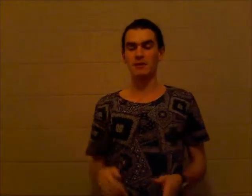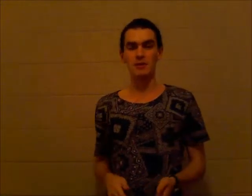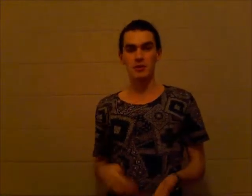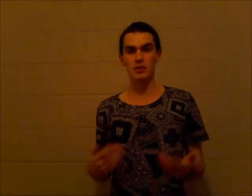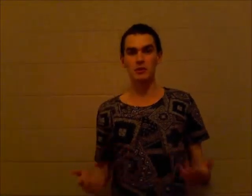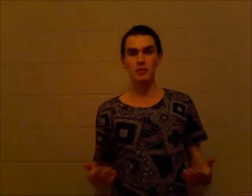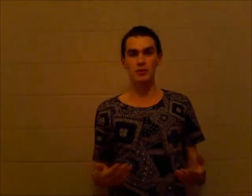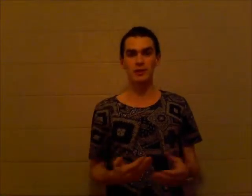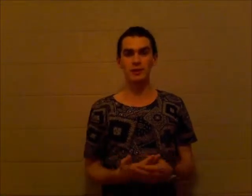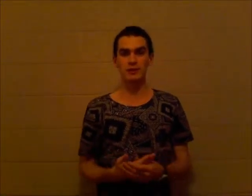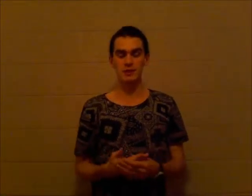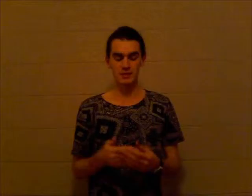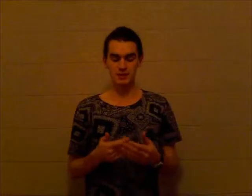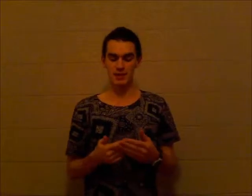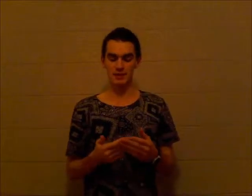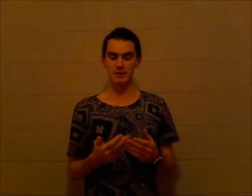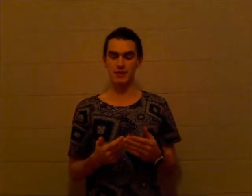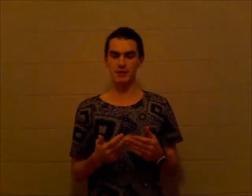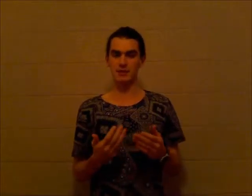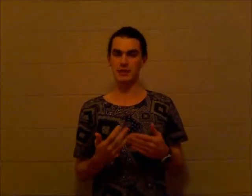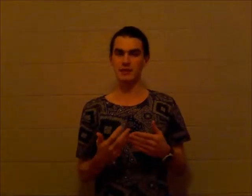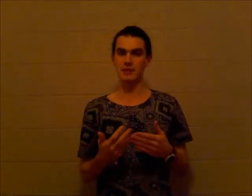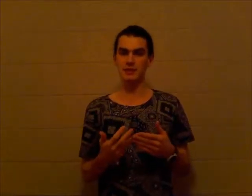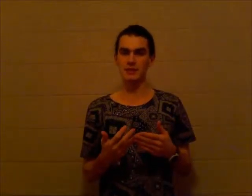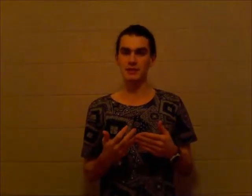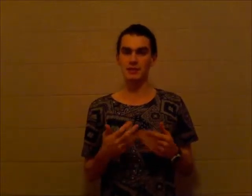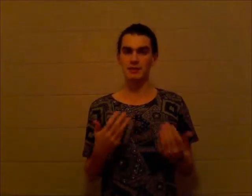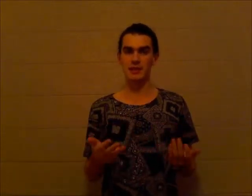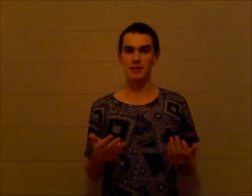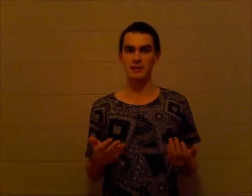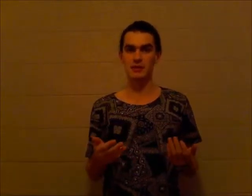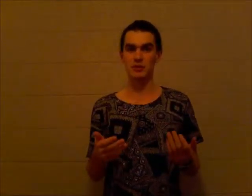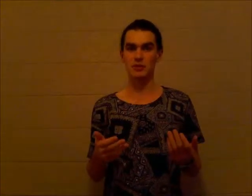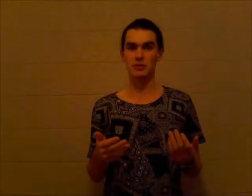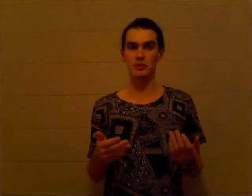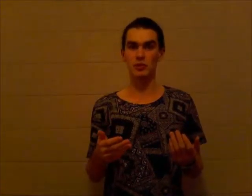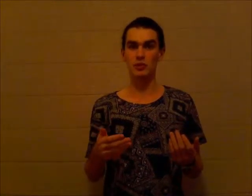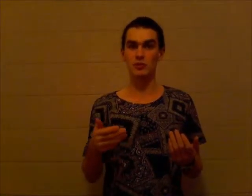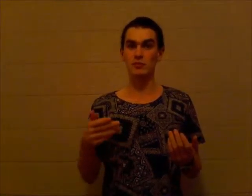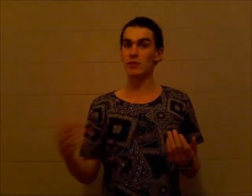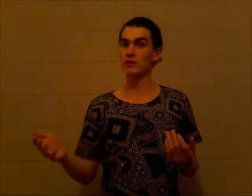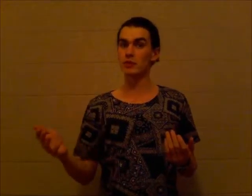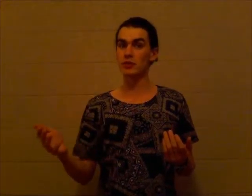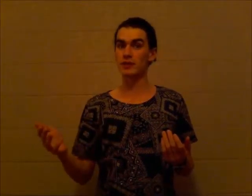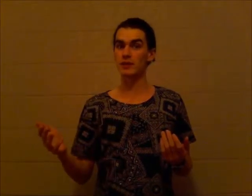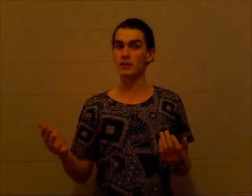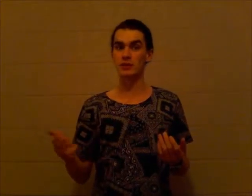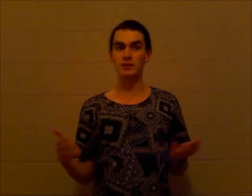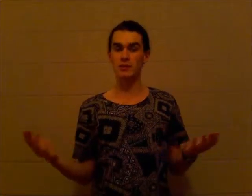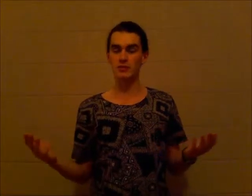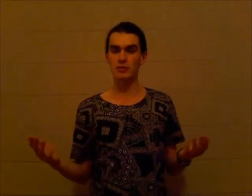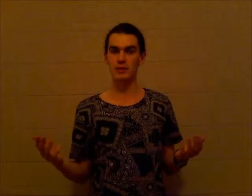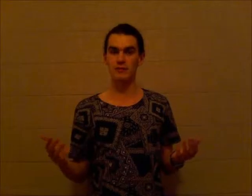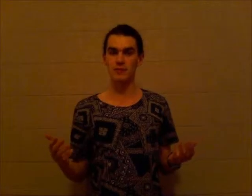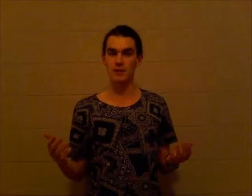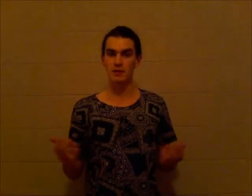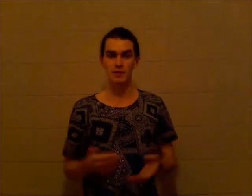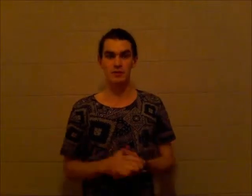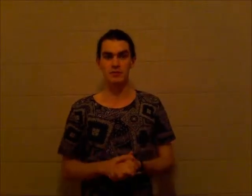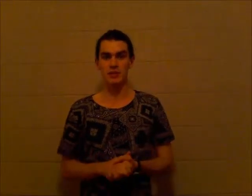So you can use all three of these things, sass, handling, and entity, together to make a story, tell a story. So for example,